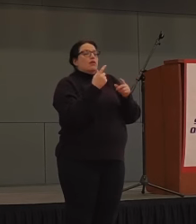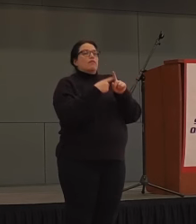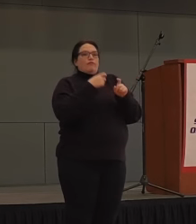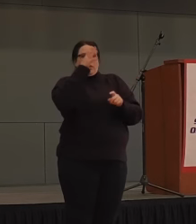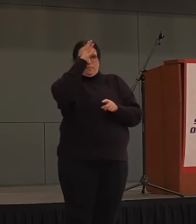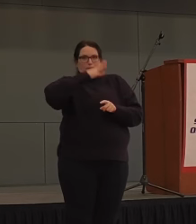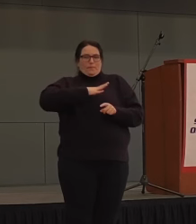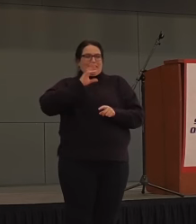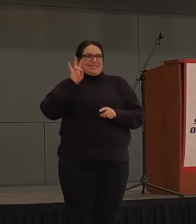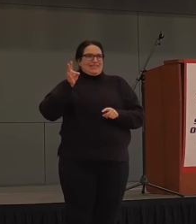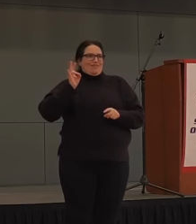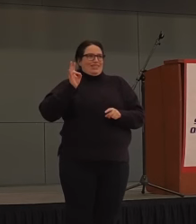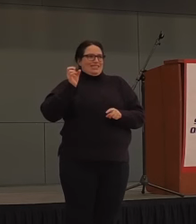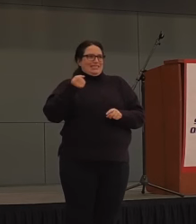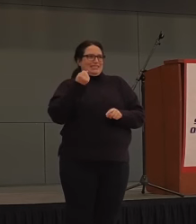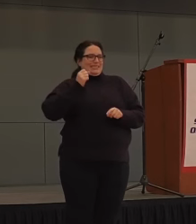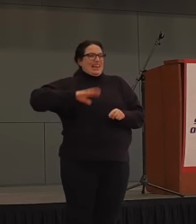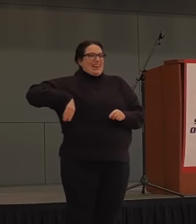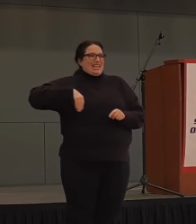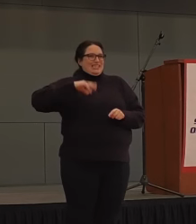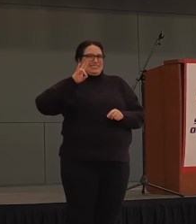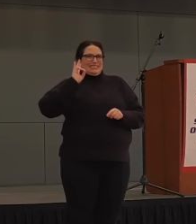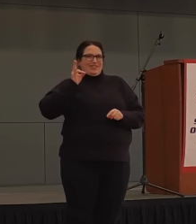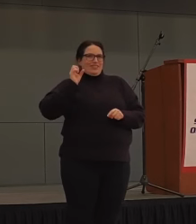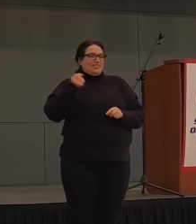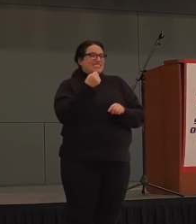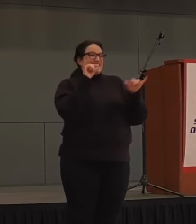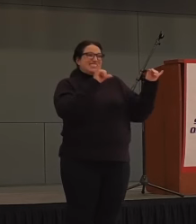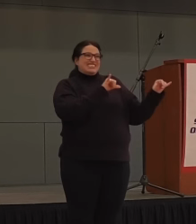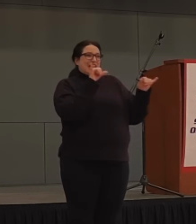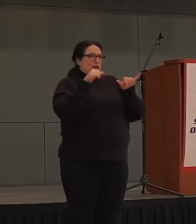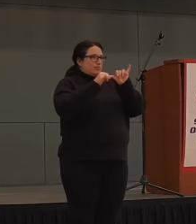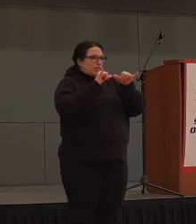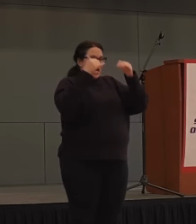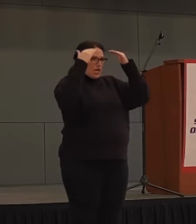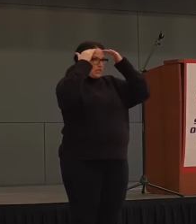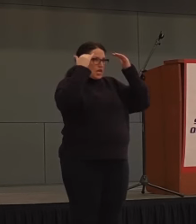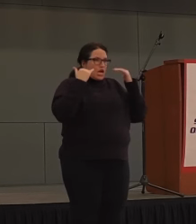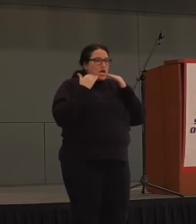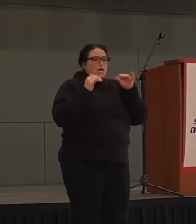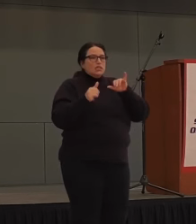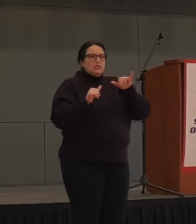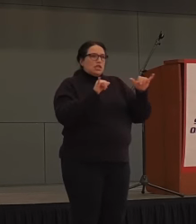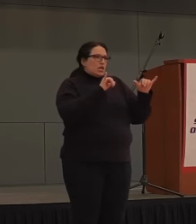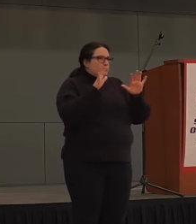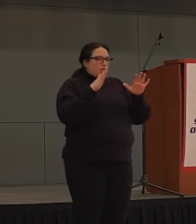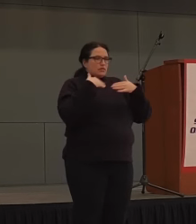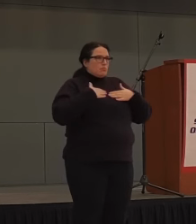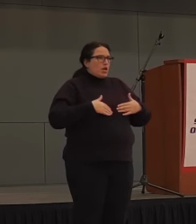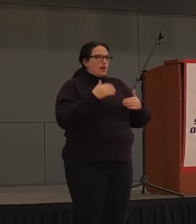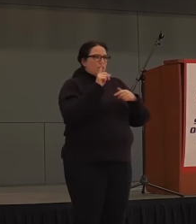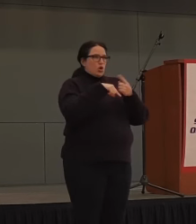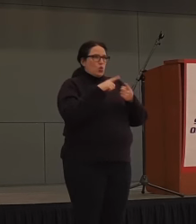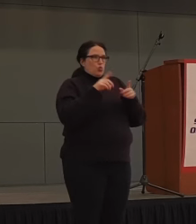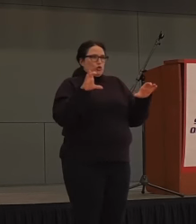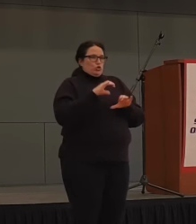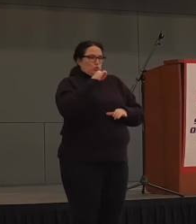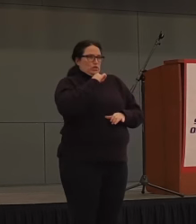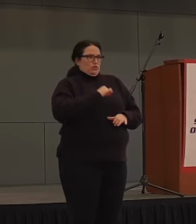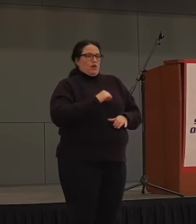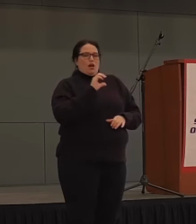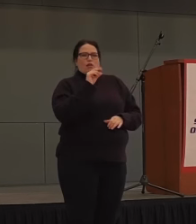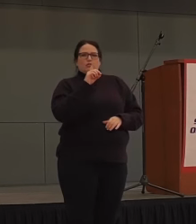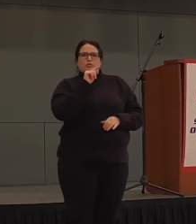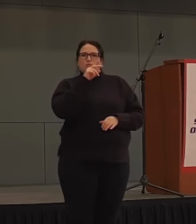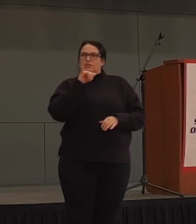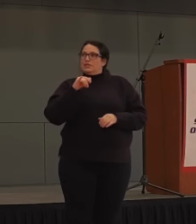the right, and they had the same size skull, so they measure all these things in autopsies. The man on the right died